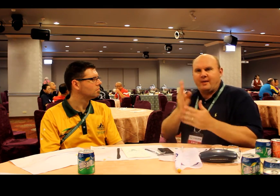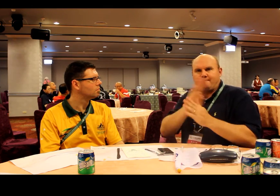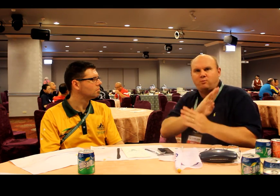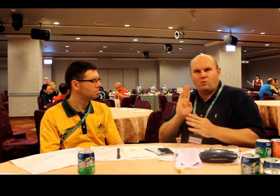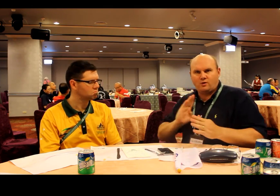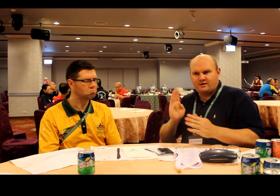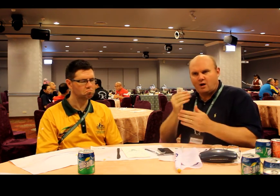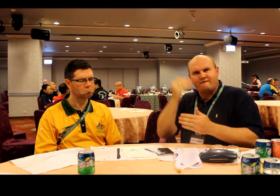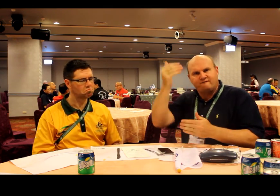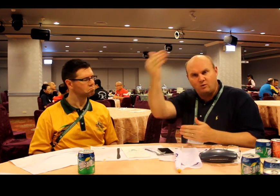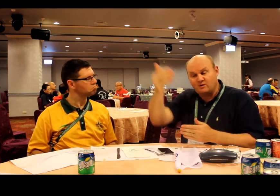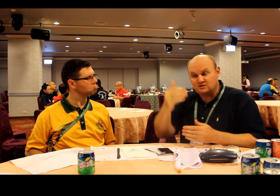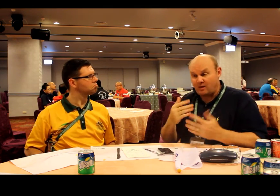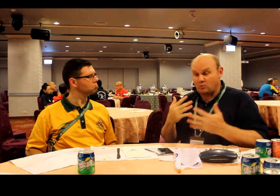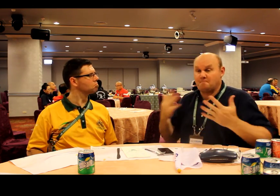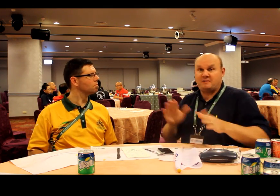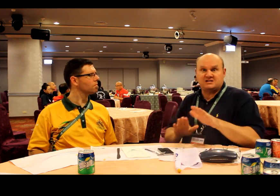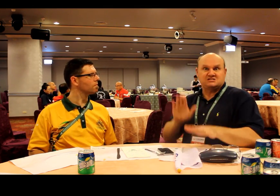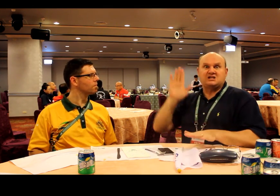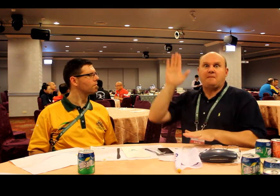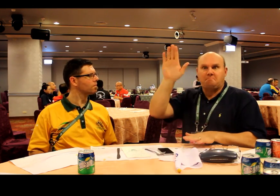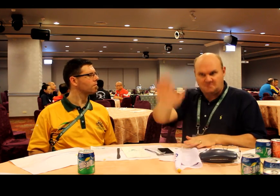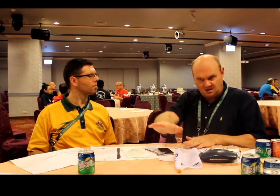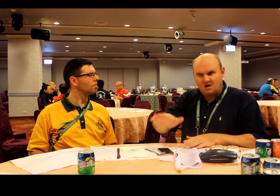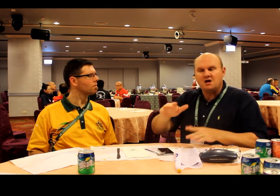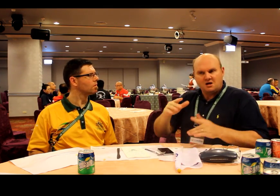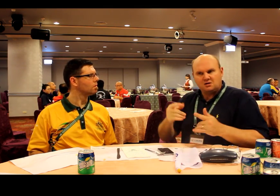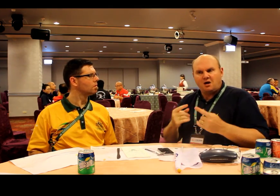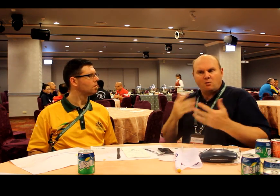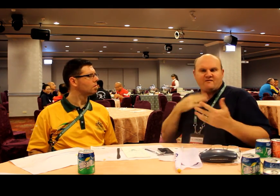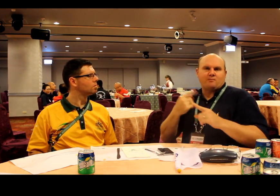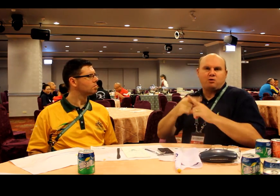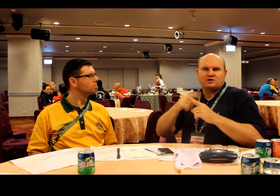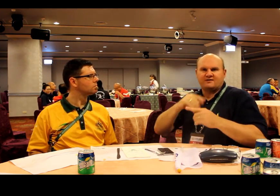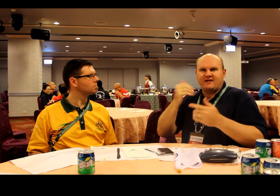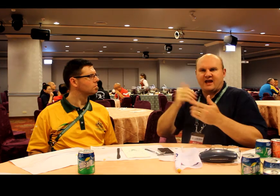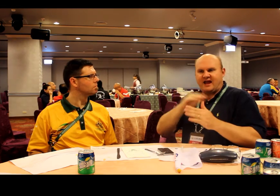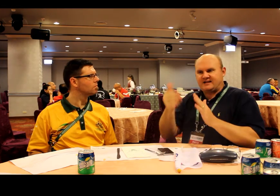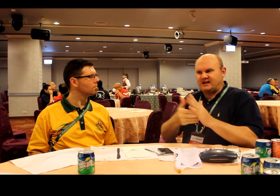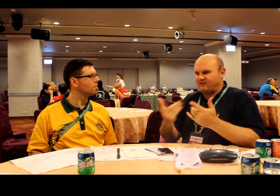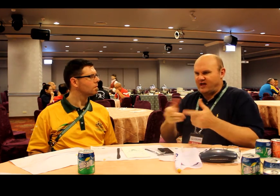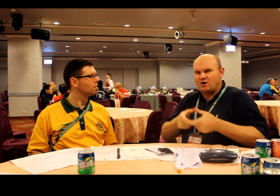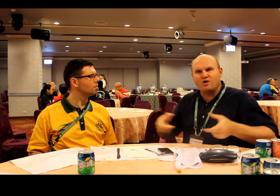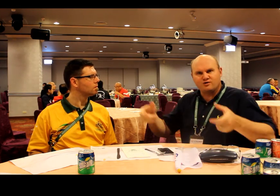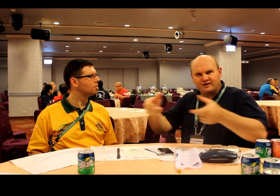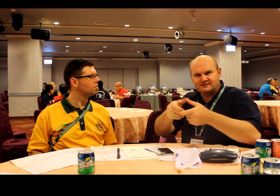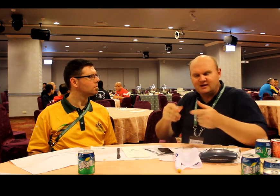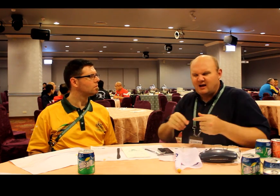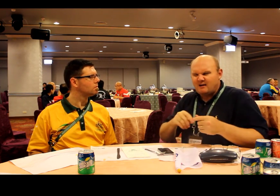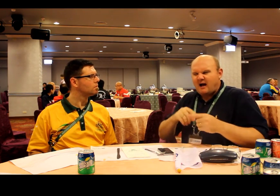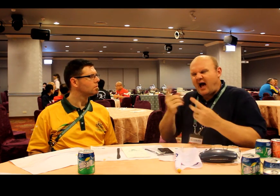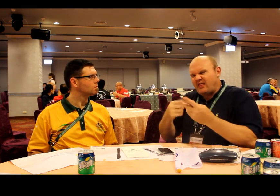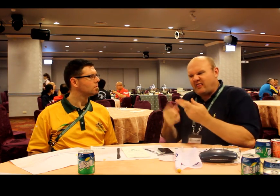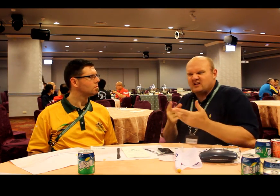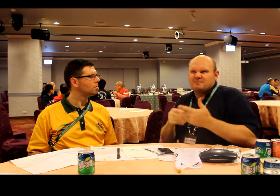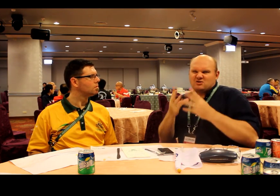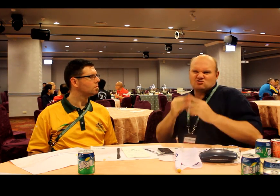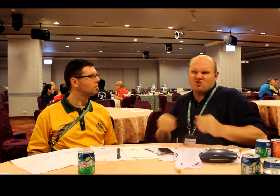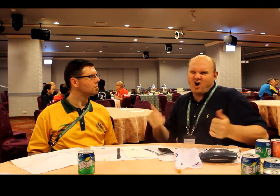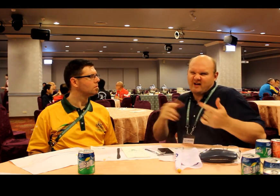of one woman on the board going forward. So that's a huge step and a huge milestone out